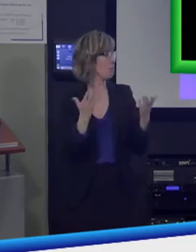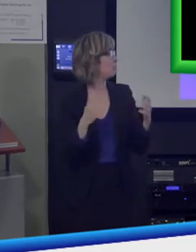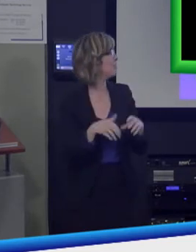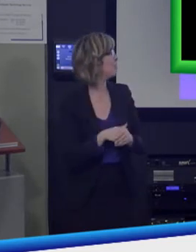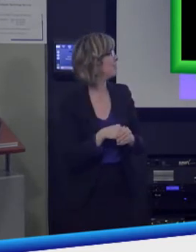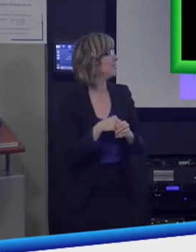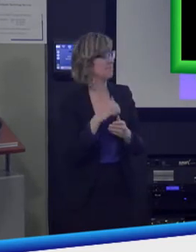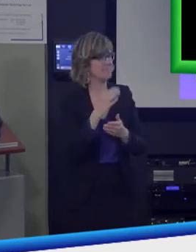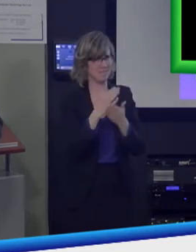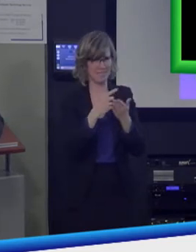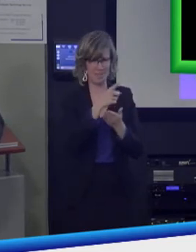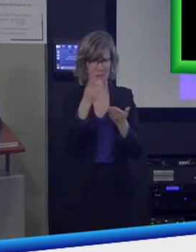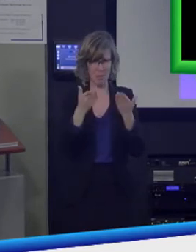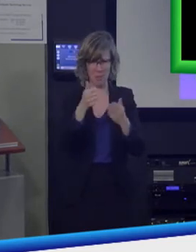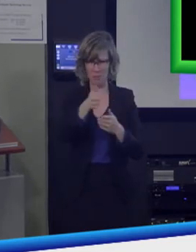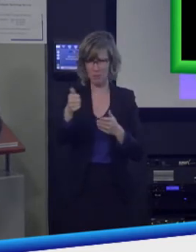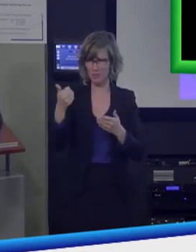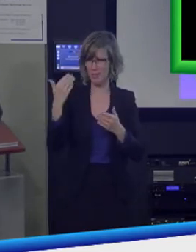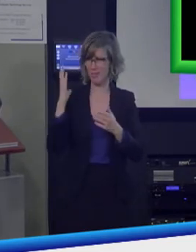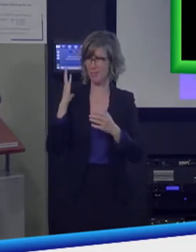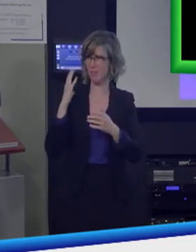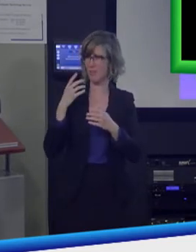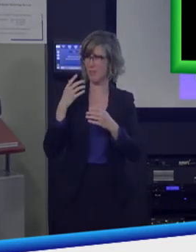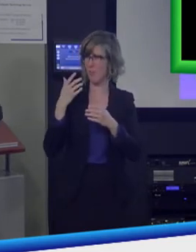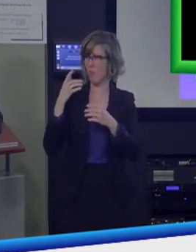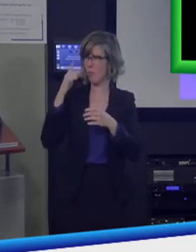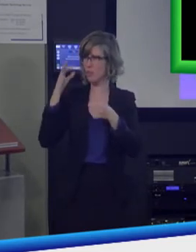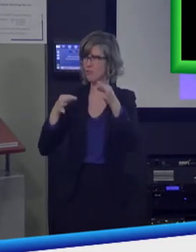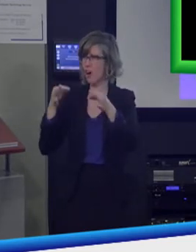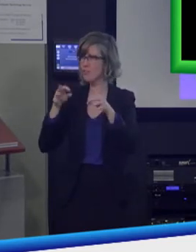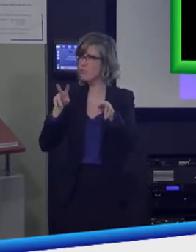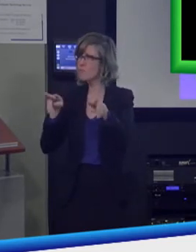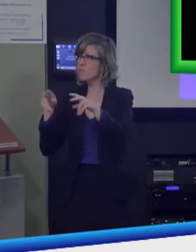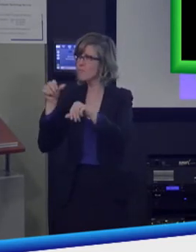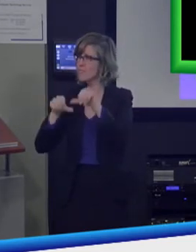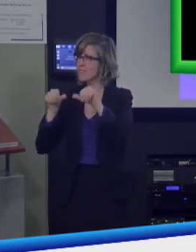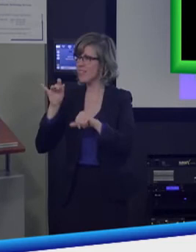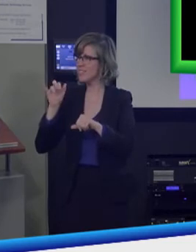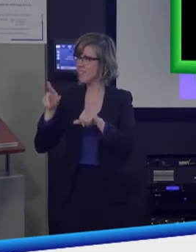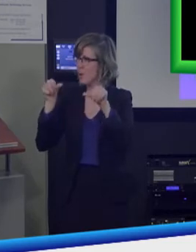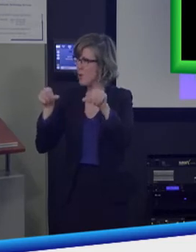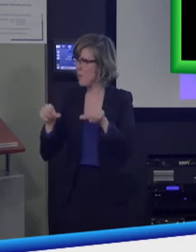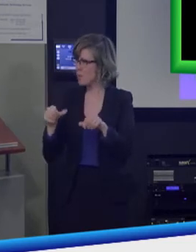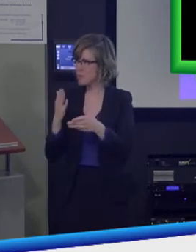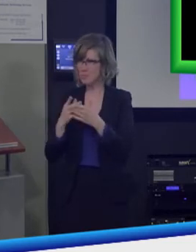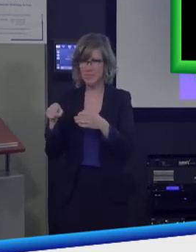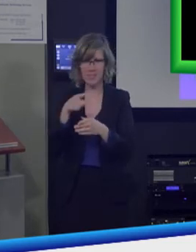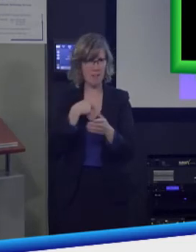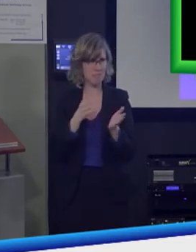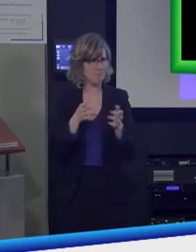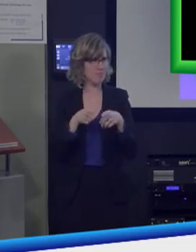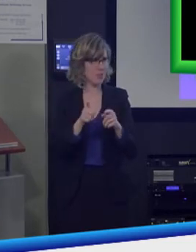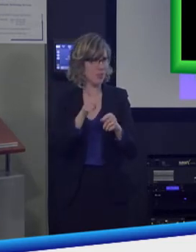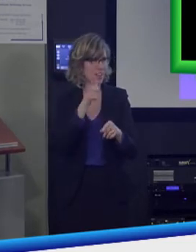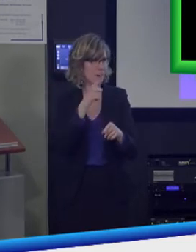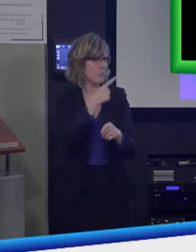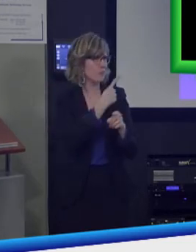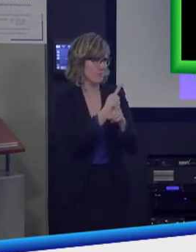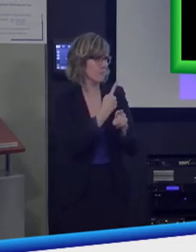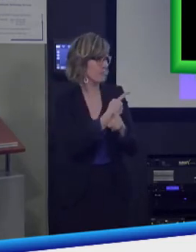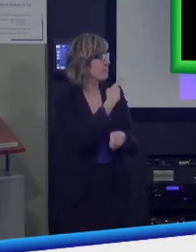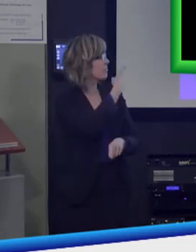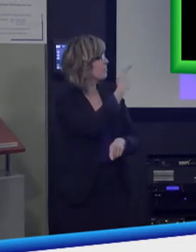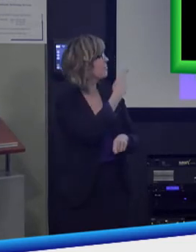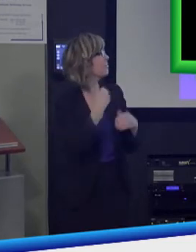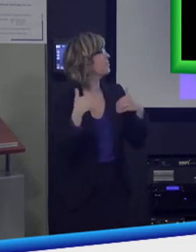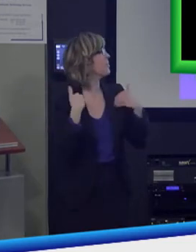ever judged science fairs, you'll see this. I was talking to you all earlier at lunch about this. So this is a typical poster. This poster is made by a